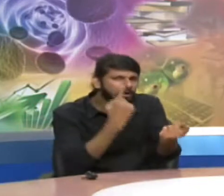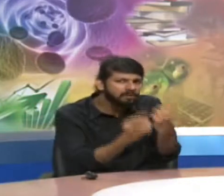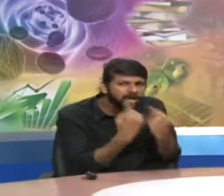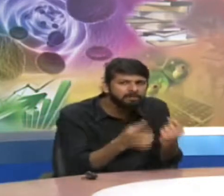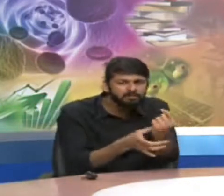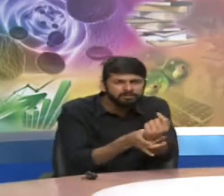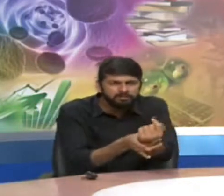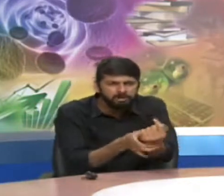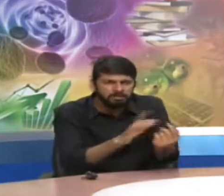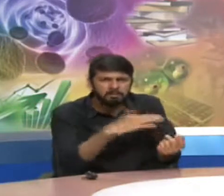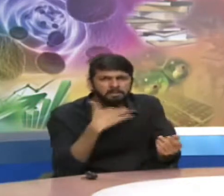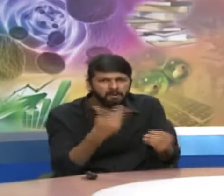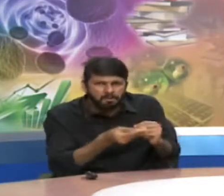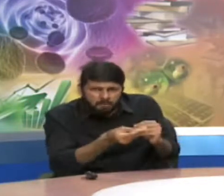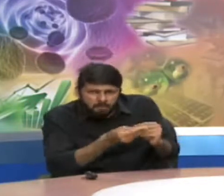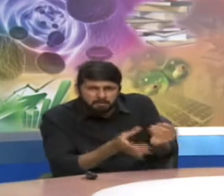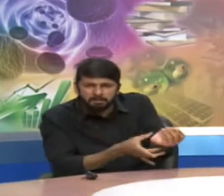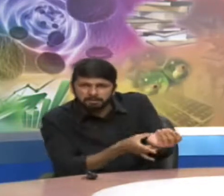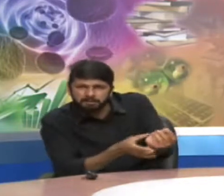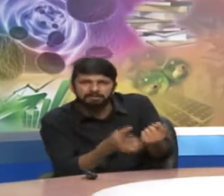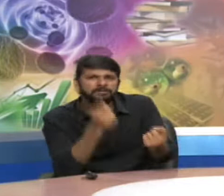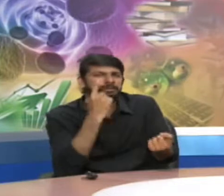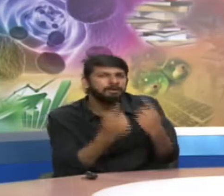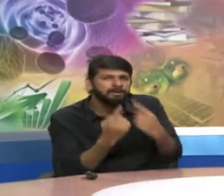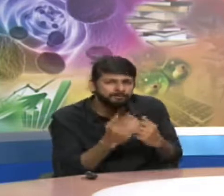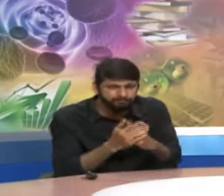The aim of the attendants are to calm